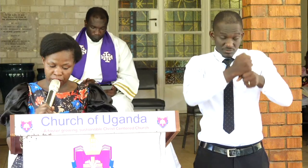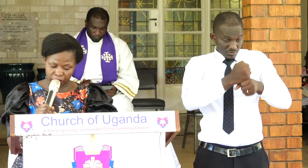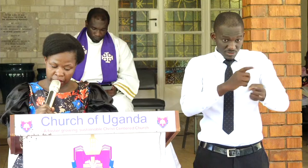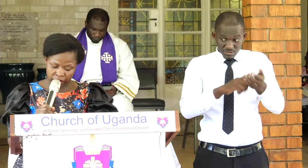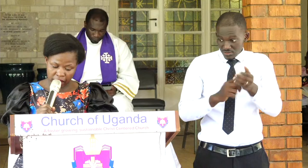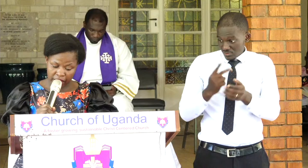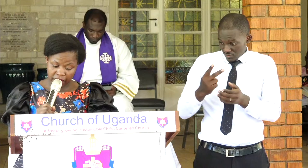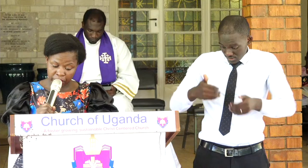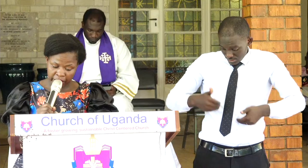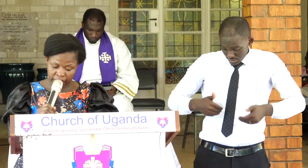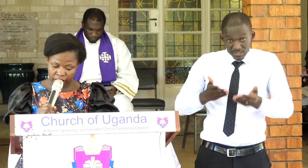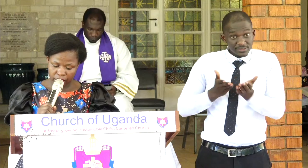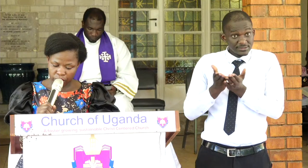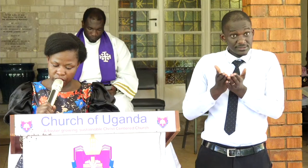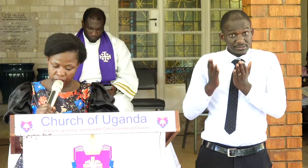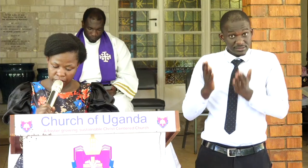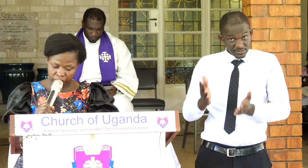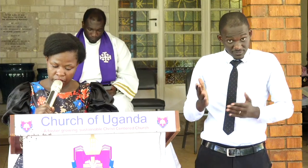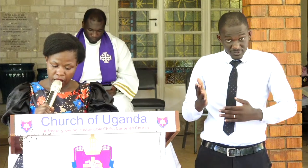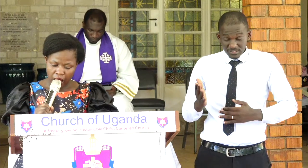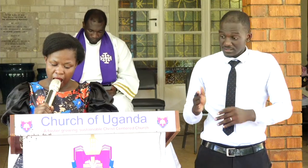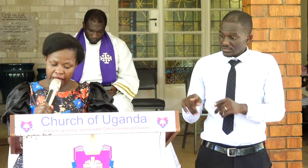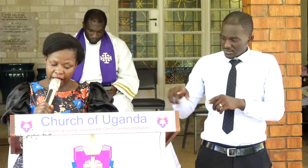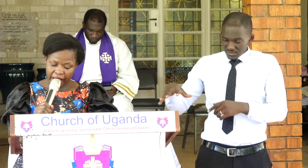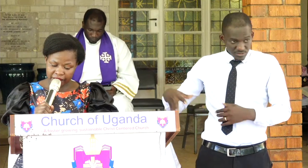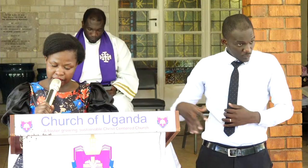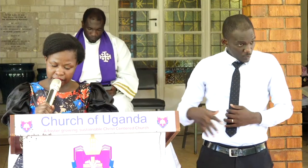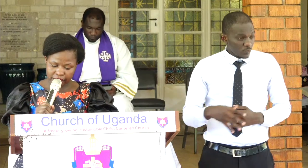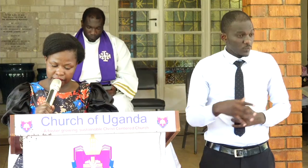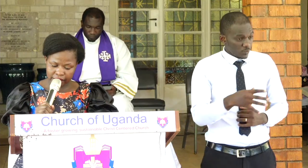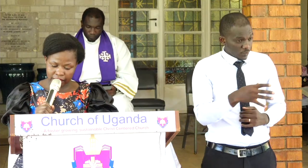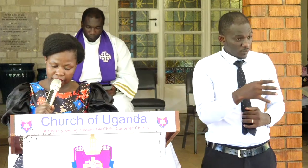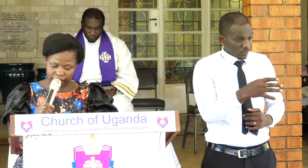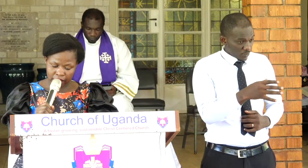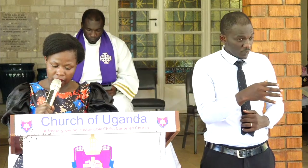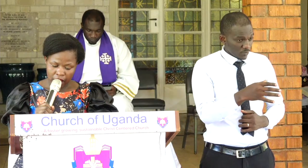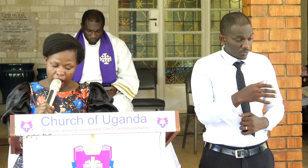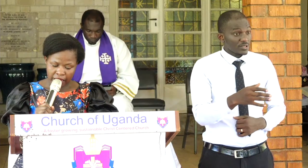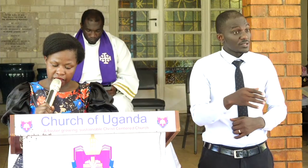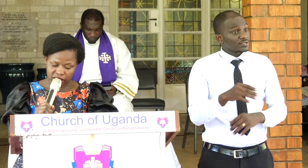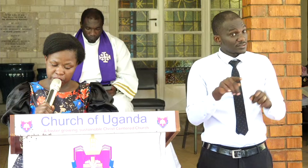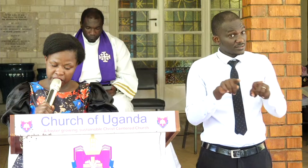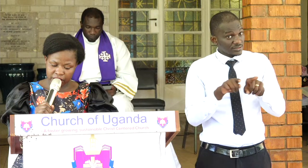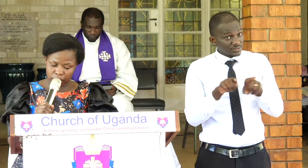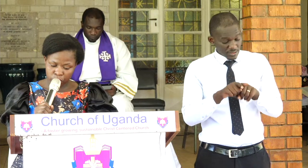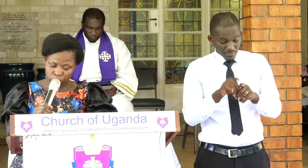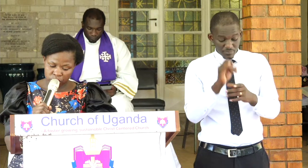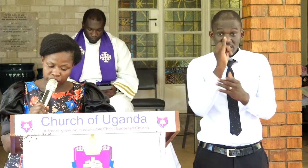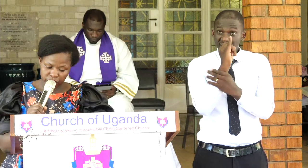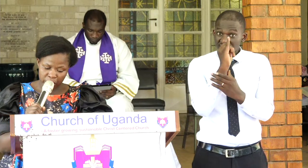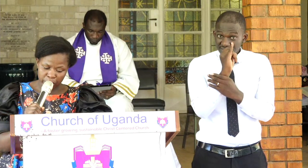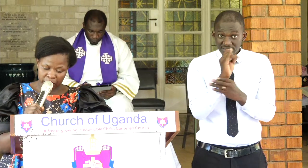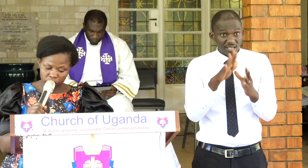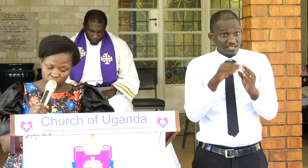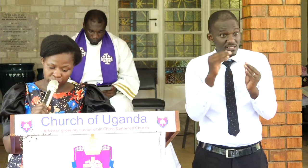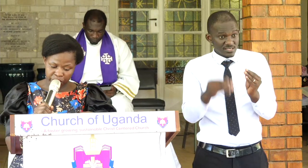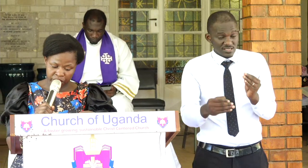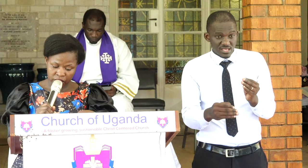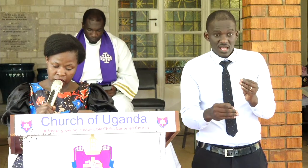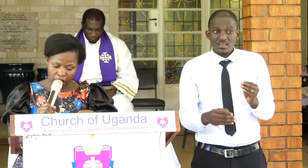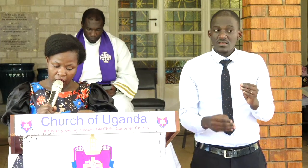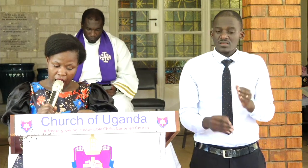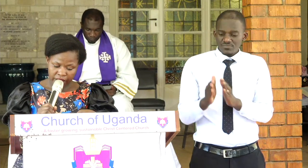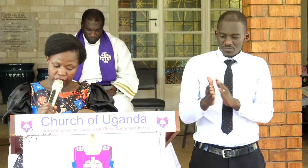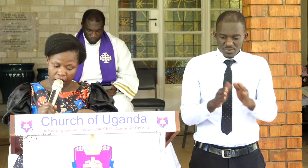his young men with him and Isaac his son. And he split the wood for the burnt